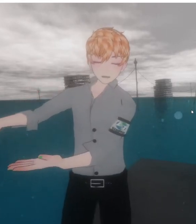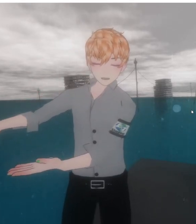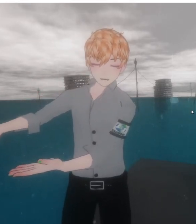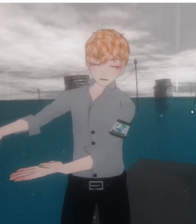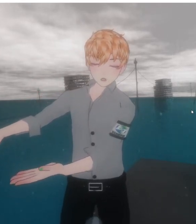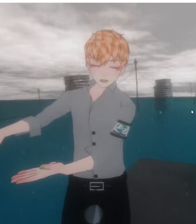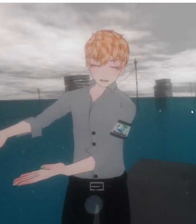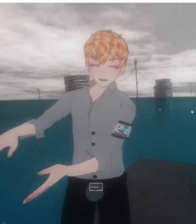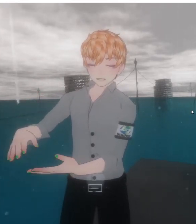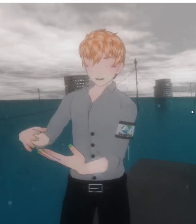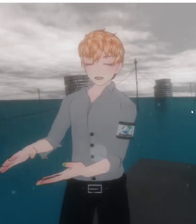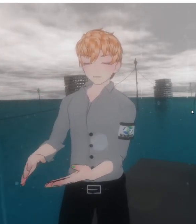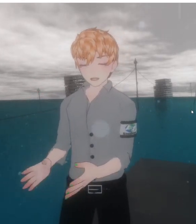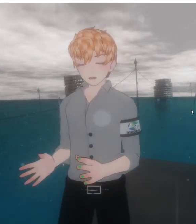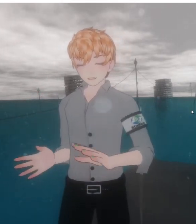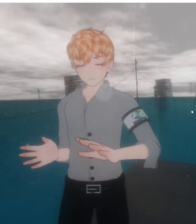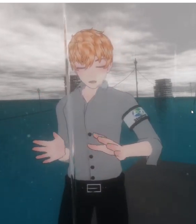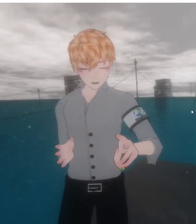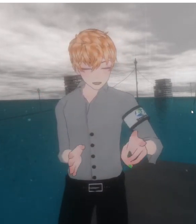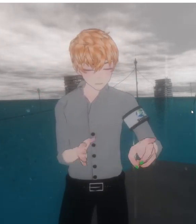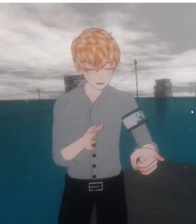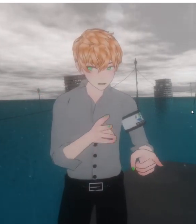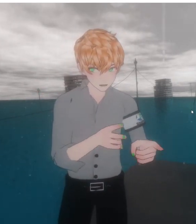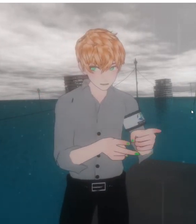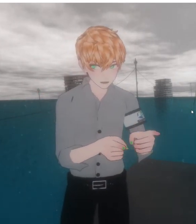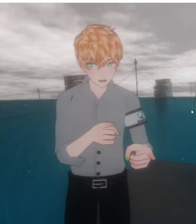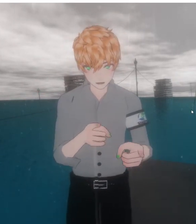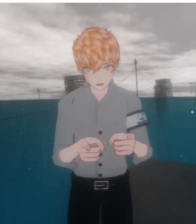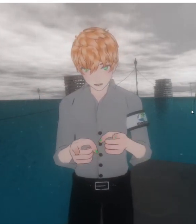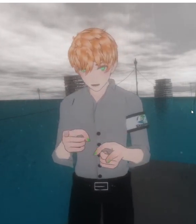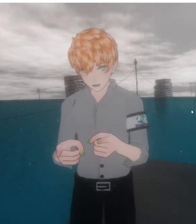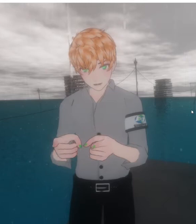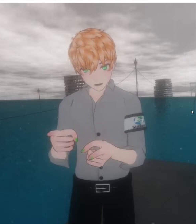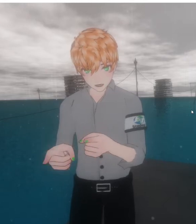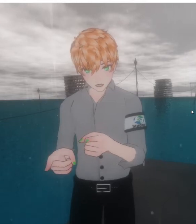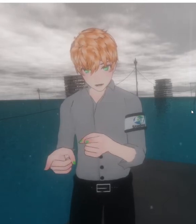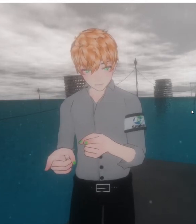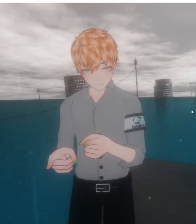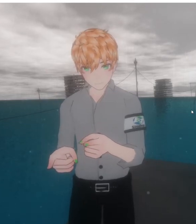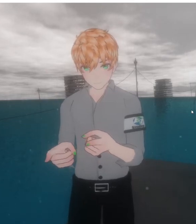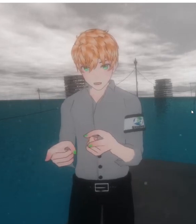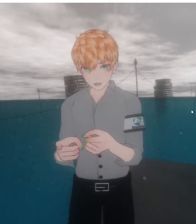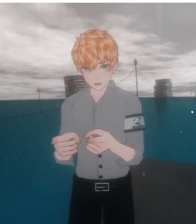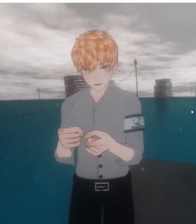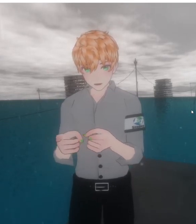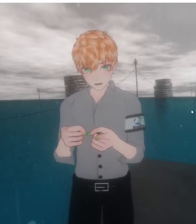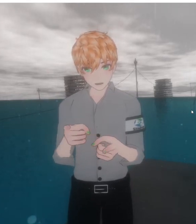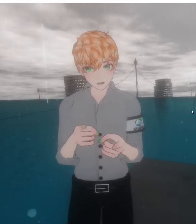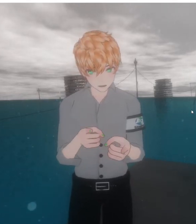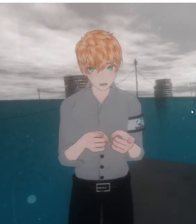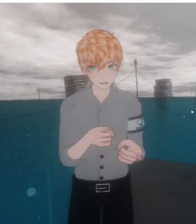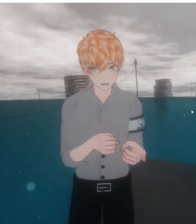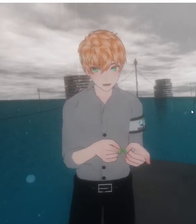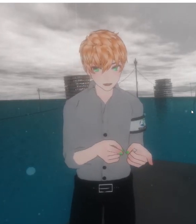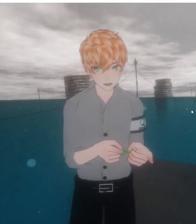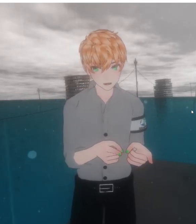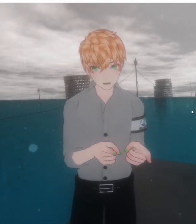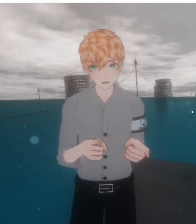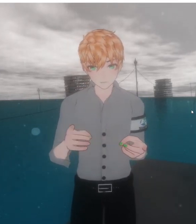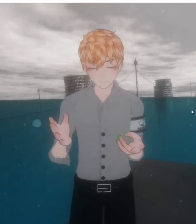fluid expression that matters more than the single little details that are going that are being strung together to